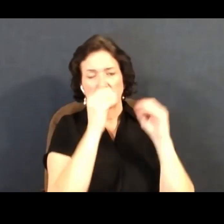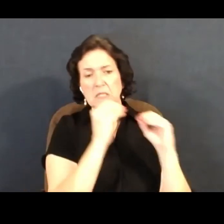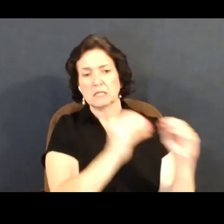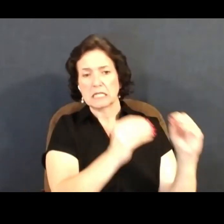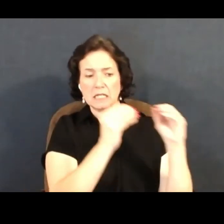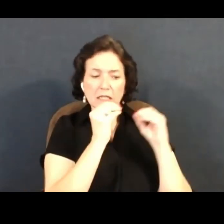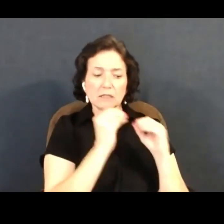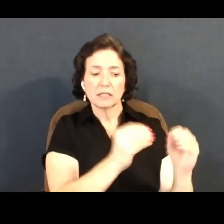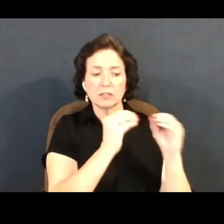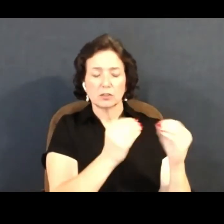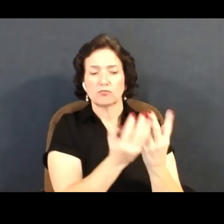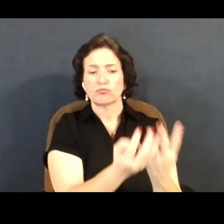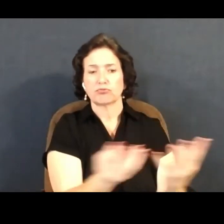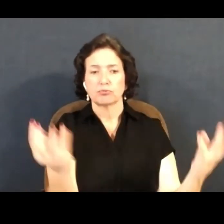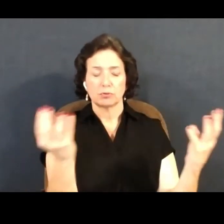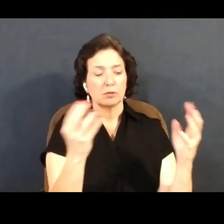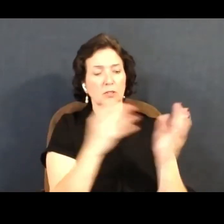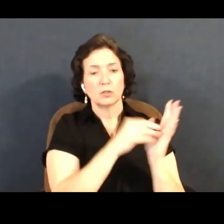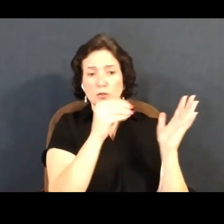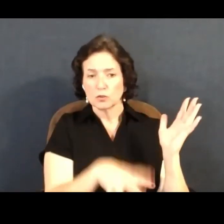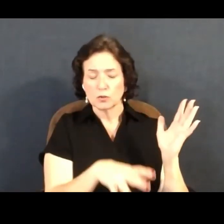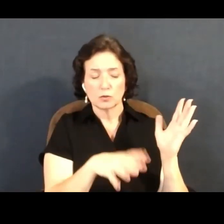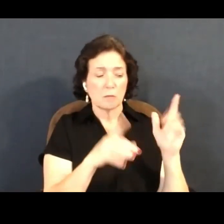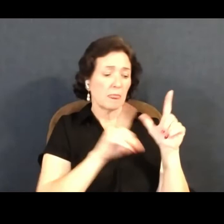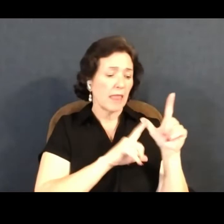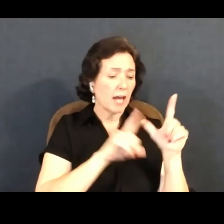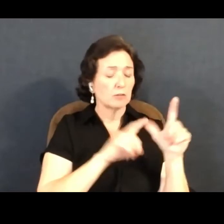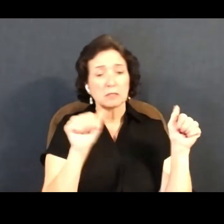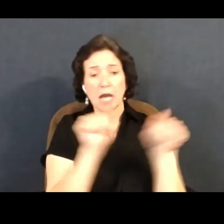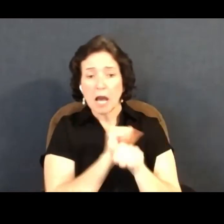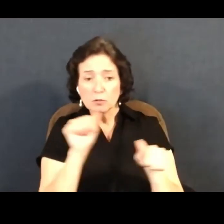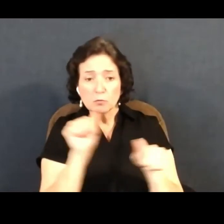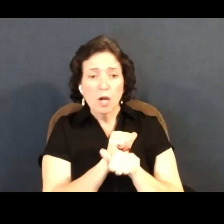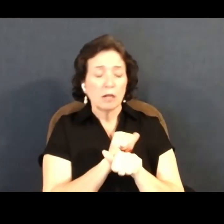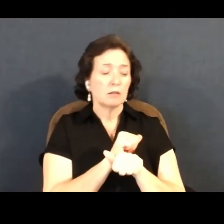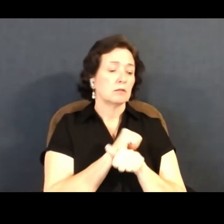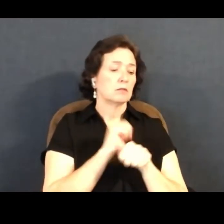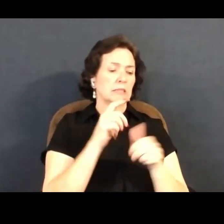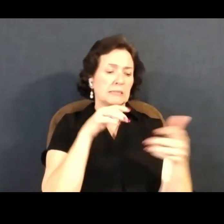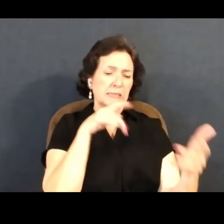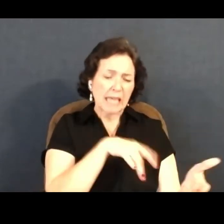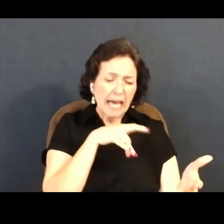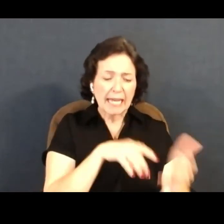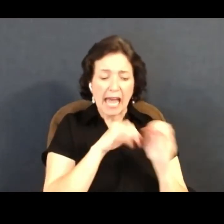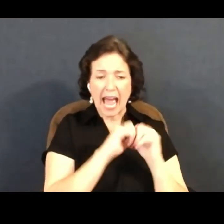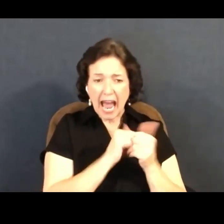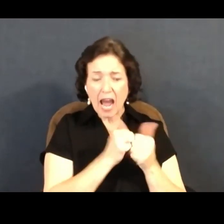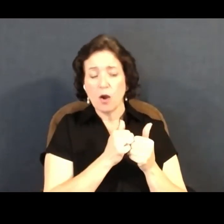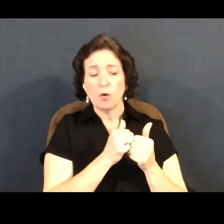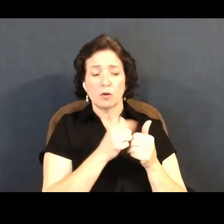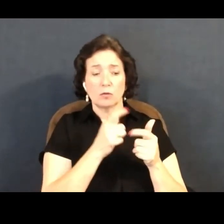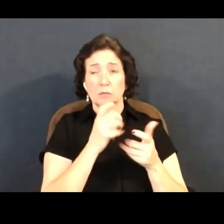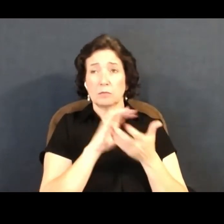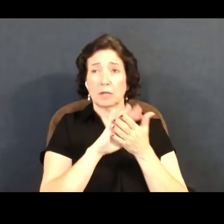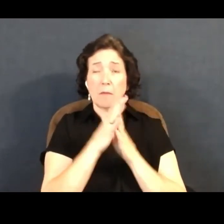them letters, he would teach them algebra, he would teach them to study, and as their day got hotter